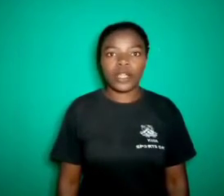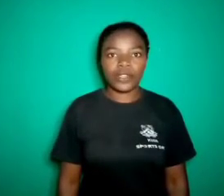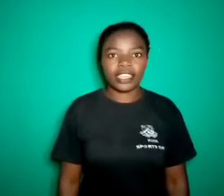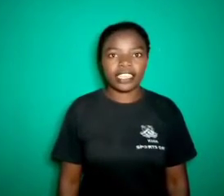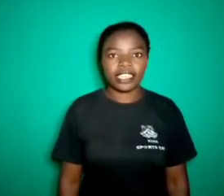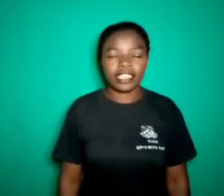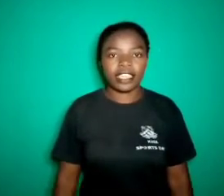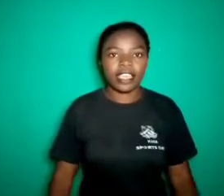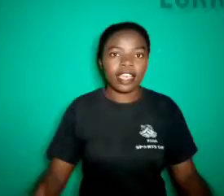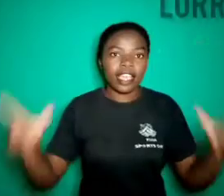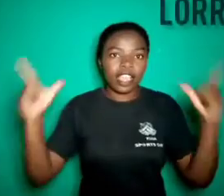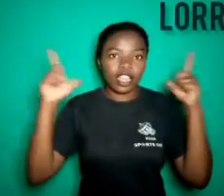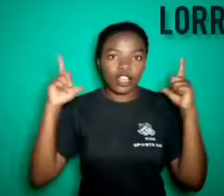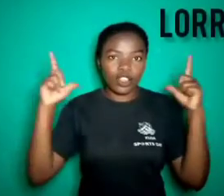Lorry. Lorry.